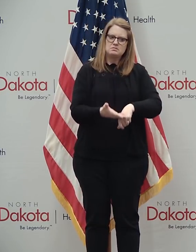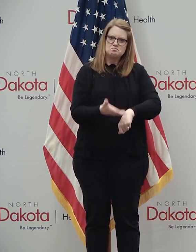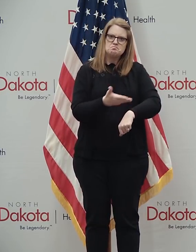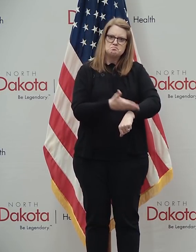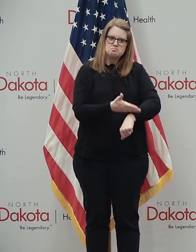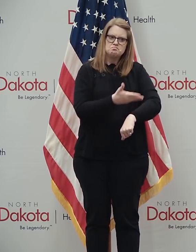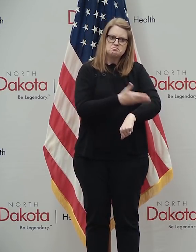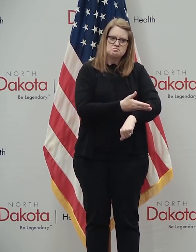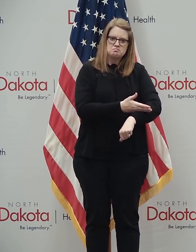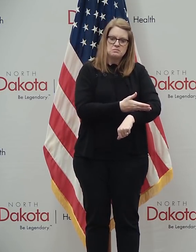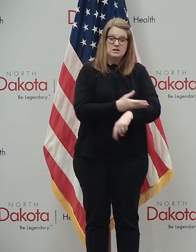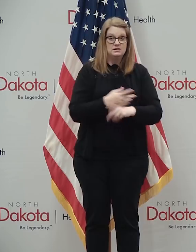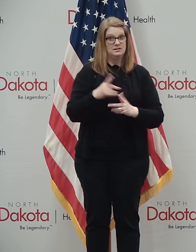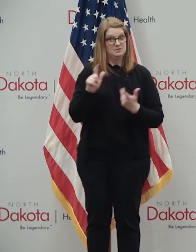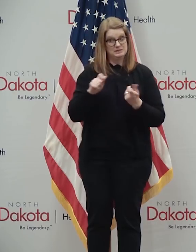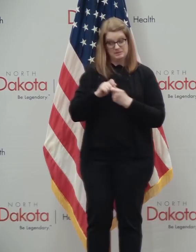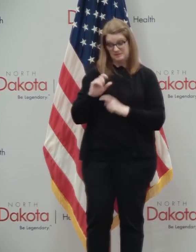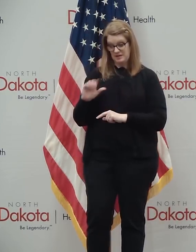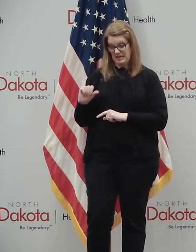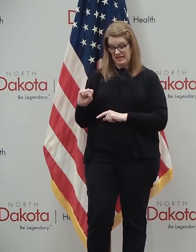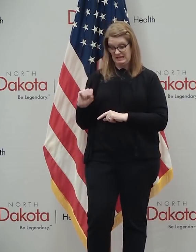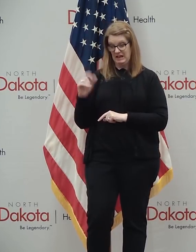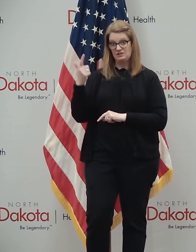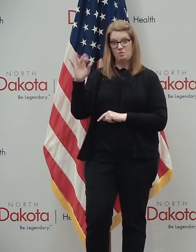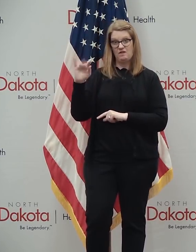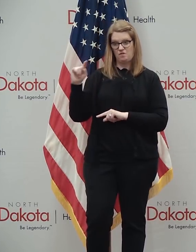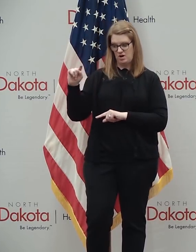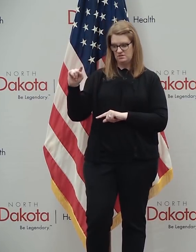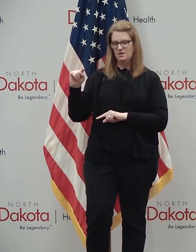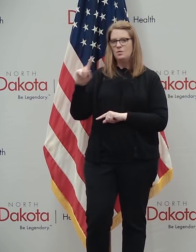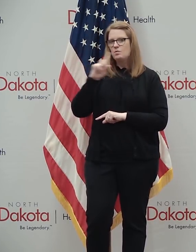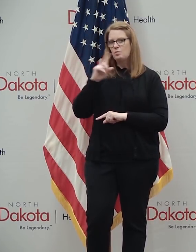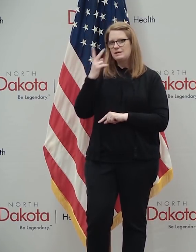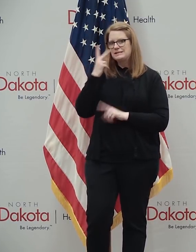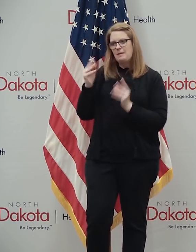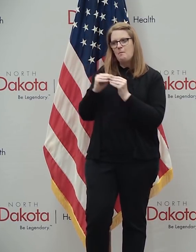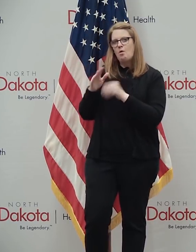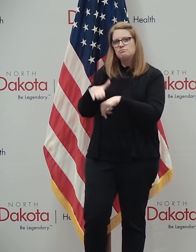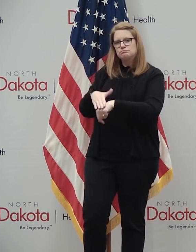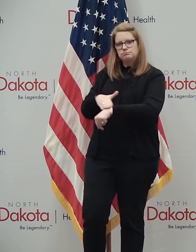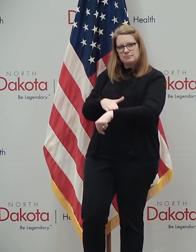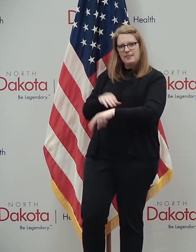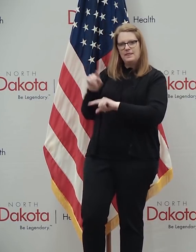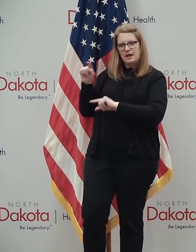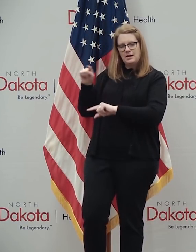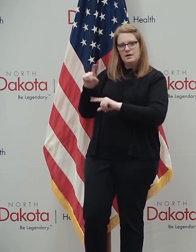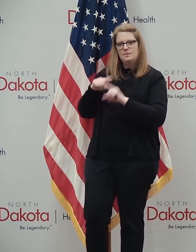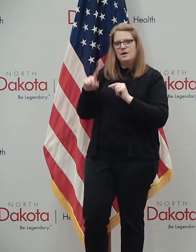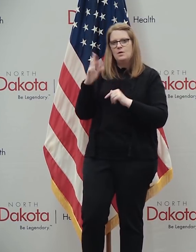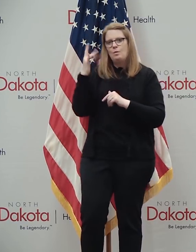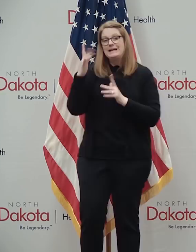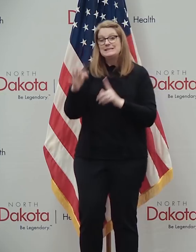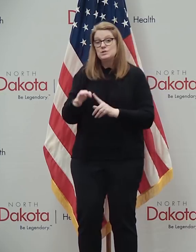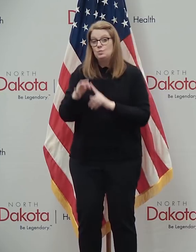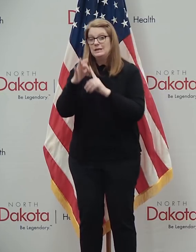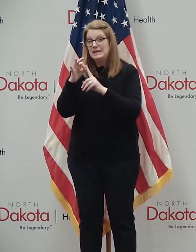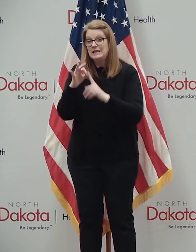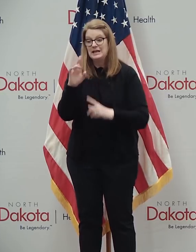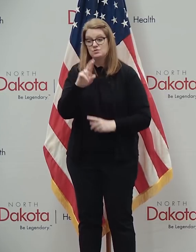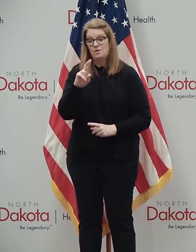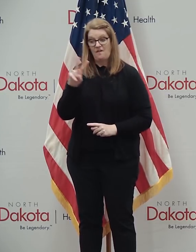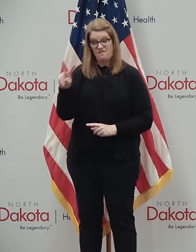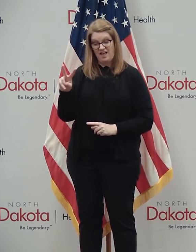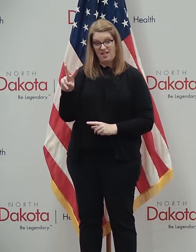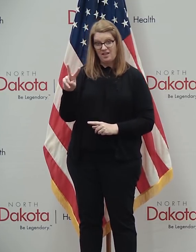see more progress, particularly in Cass and Grand Forks. I think the things that are unique and why it's called the Red River Valley